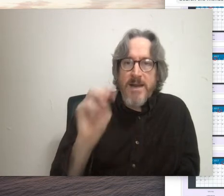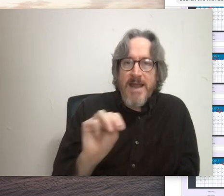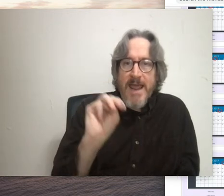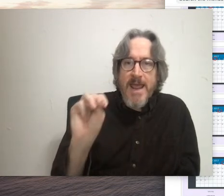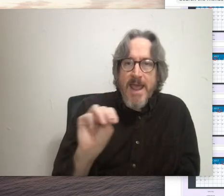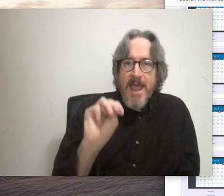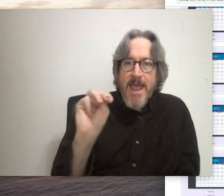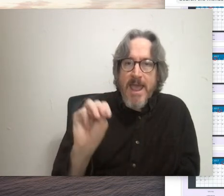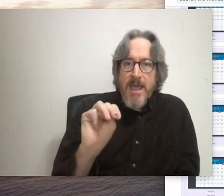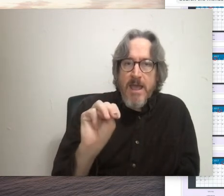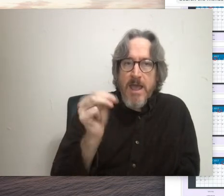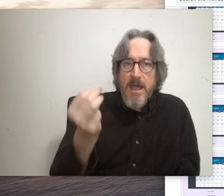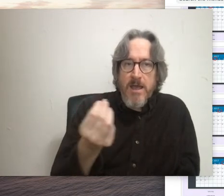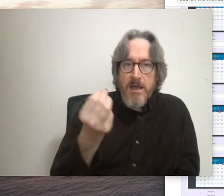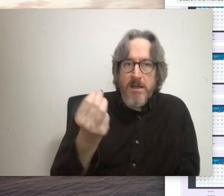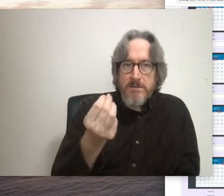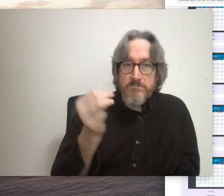Monday